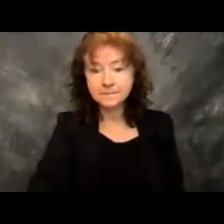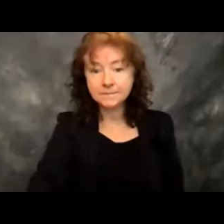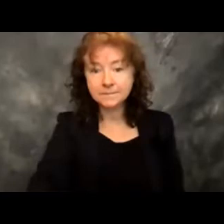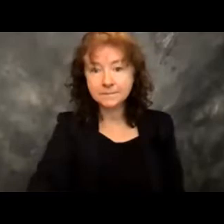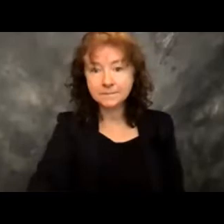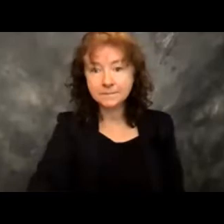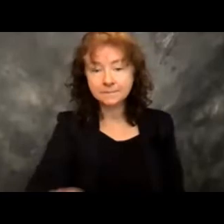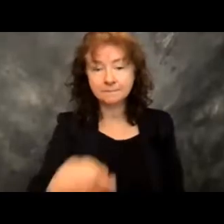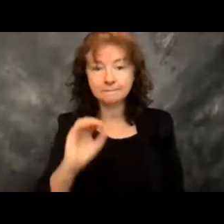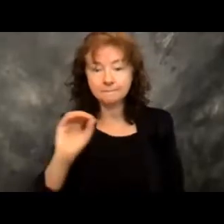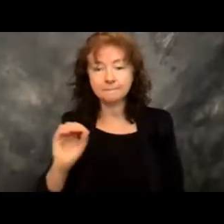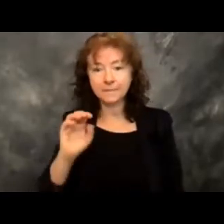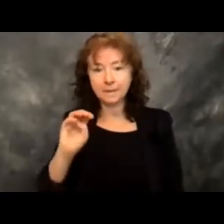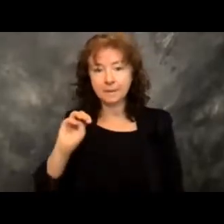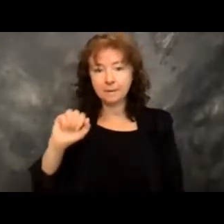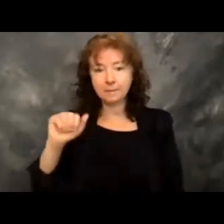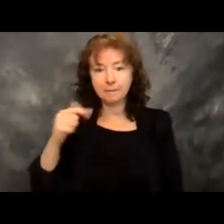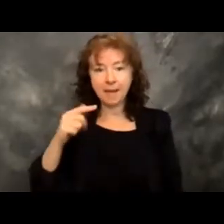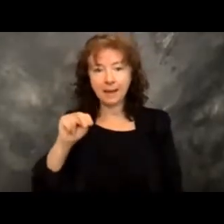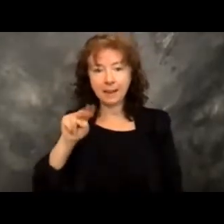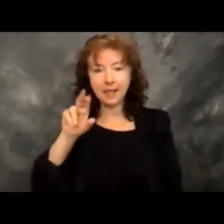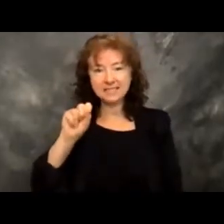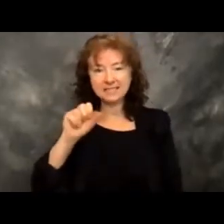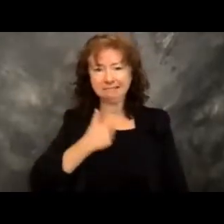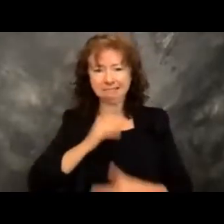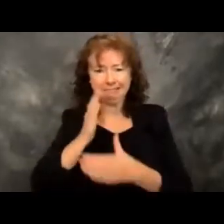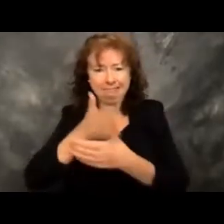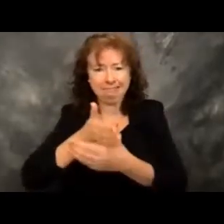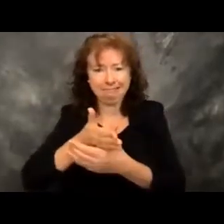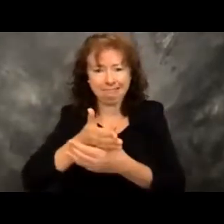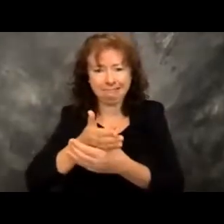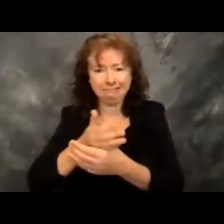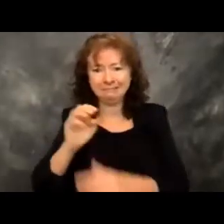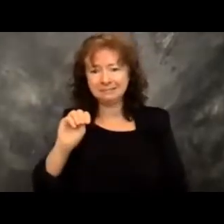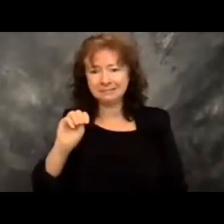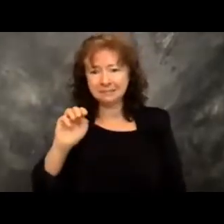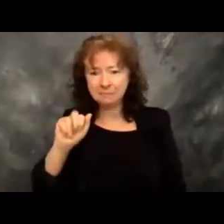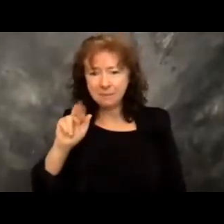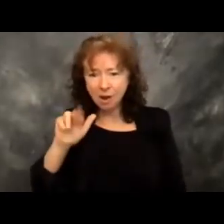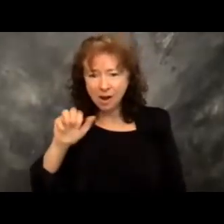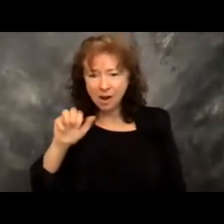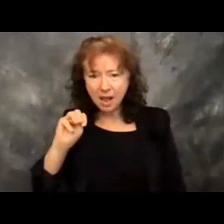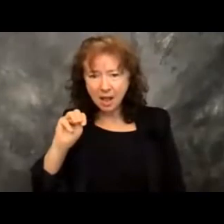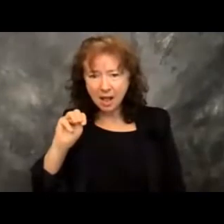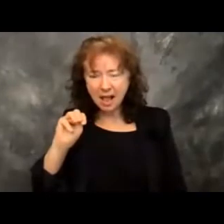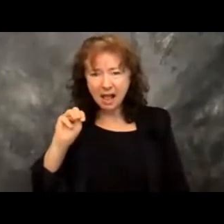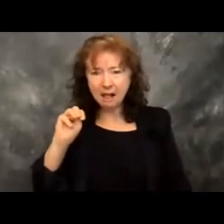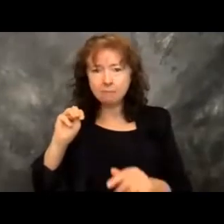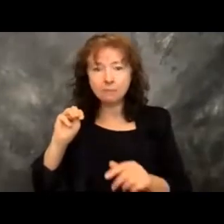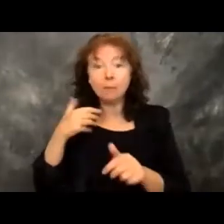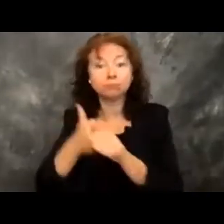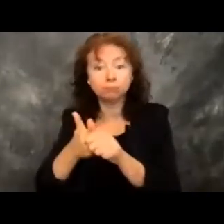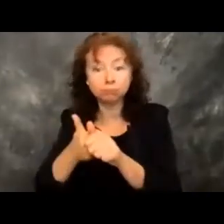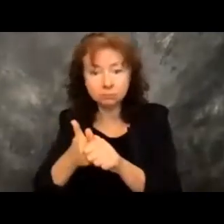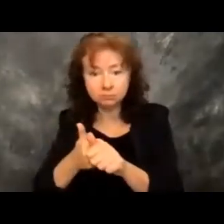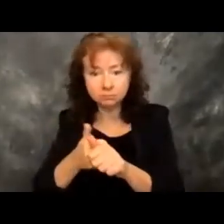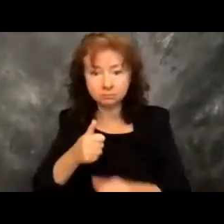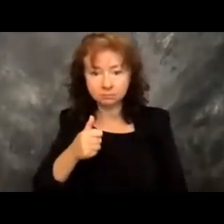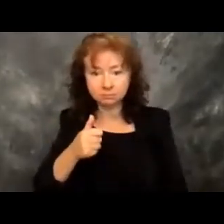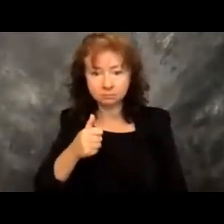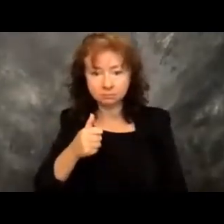Okay, we may have an issue with Mariam's internet connection. Election process